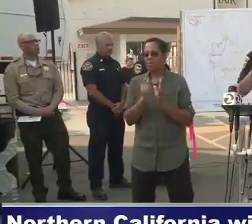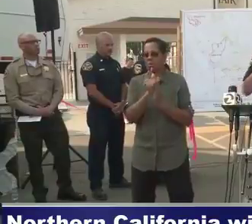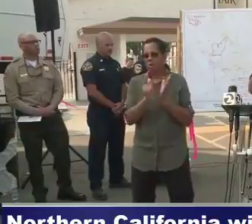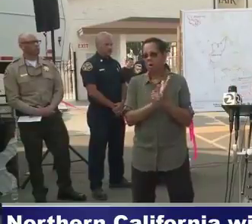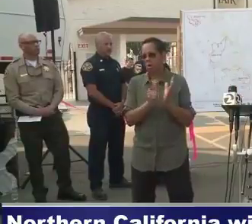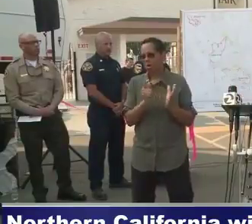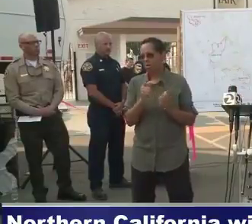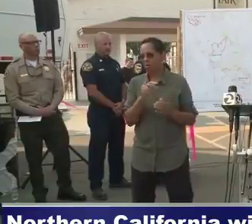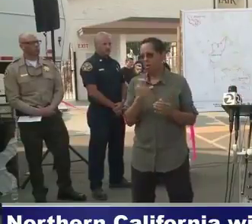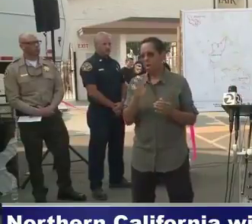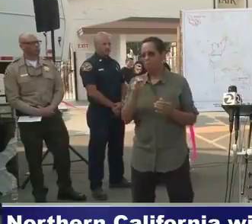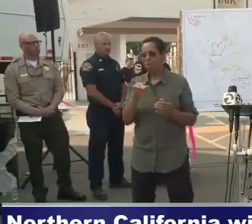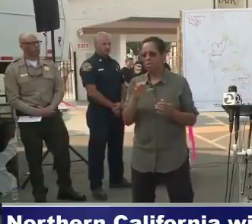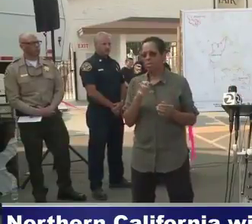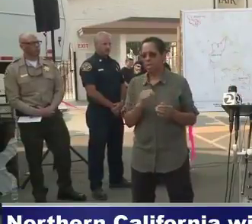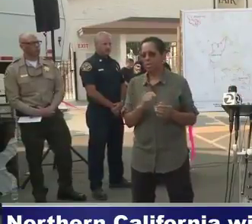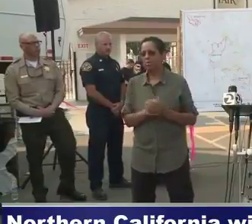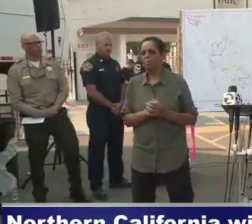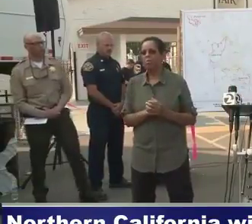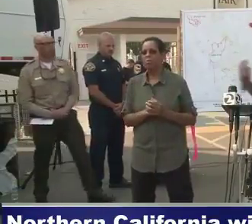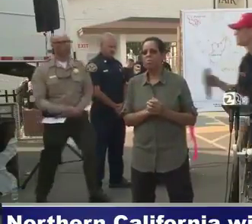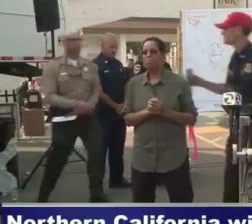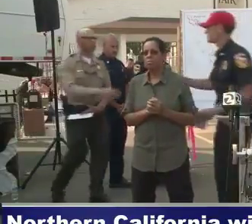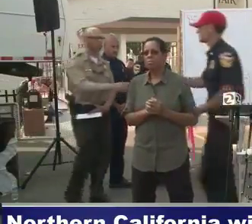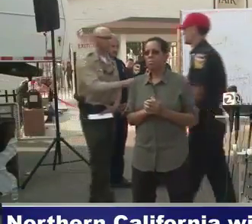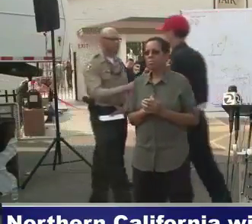the Sonoma County Sheriff's Department is Sheriff Rob Giordano.